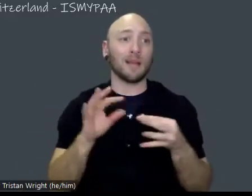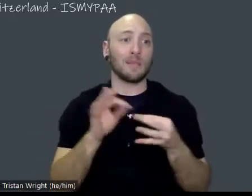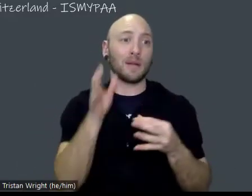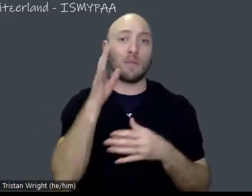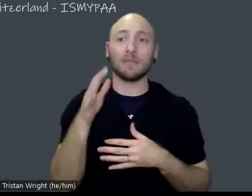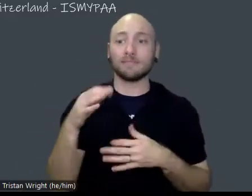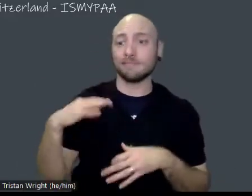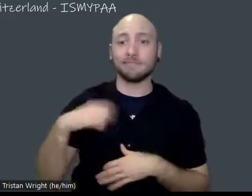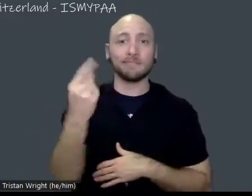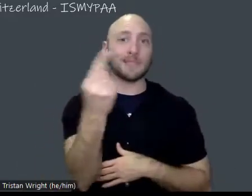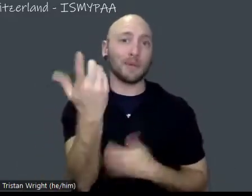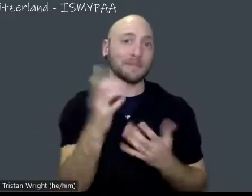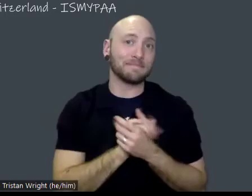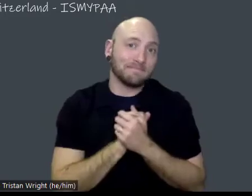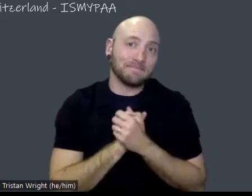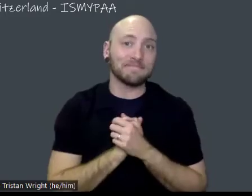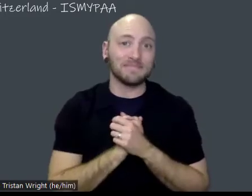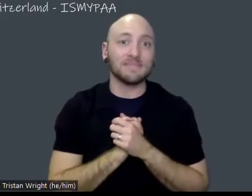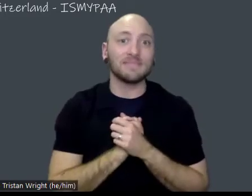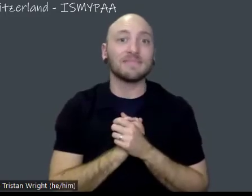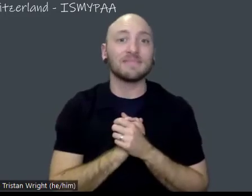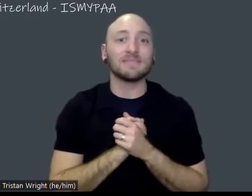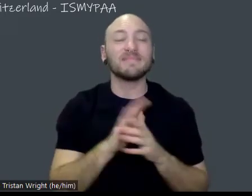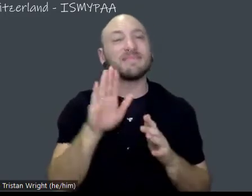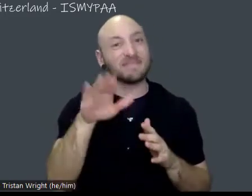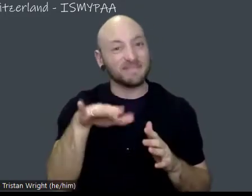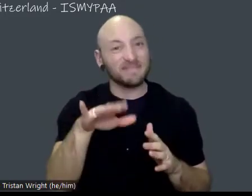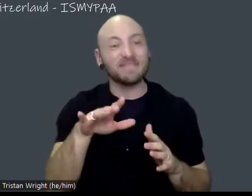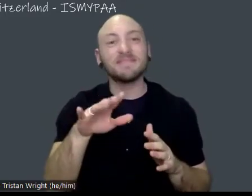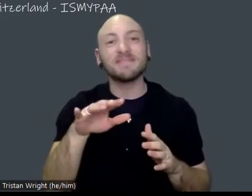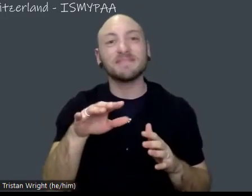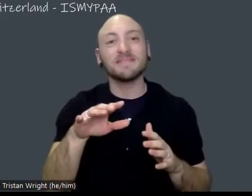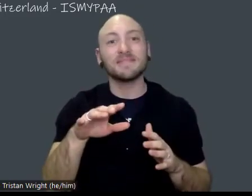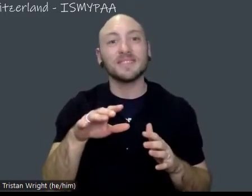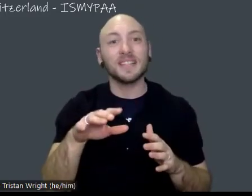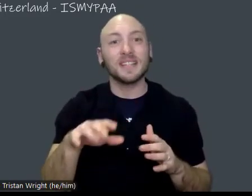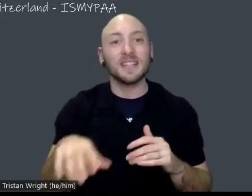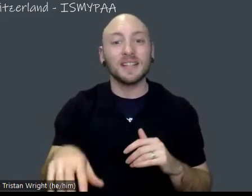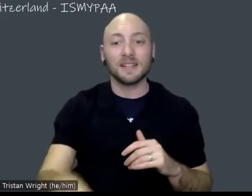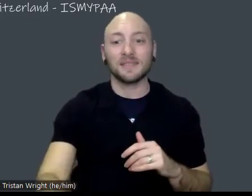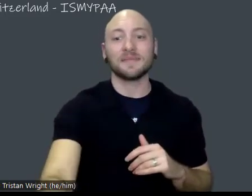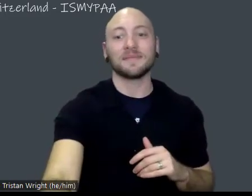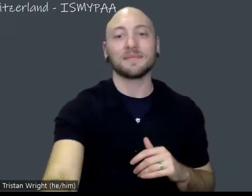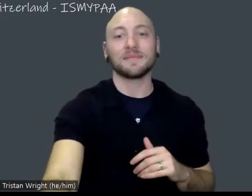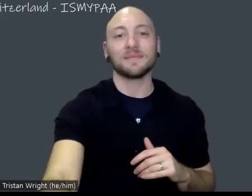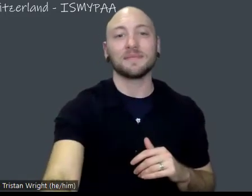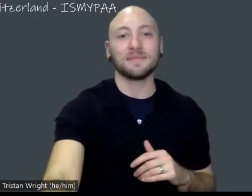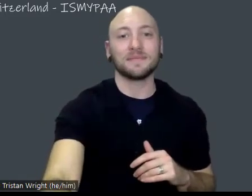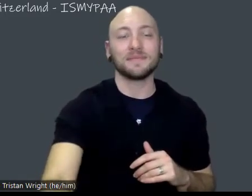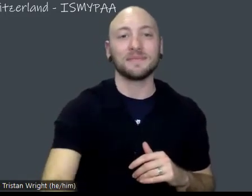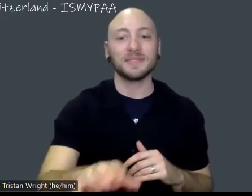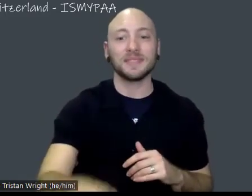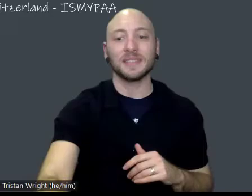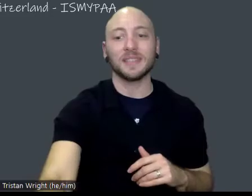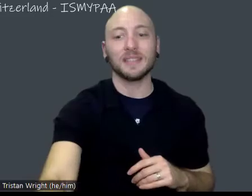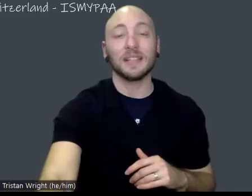of you. And especially a big welcome to all the fellows that has just started